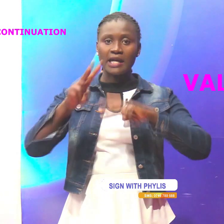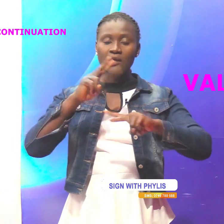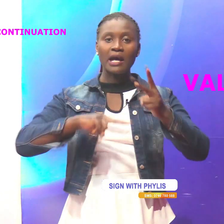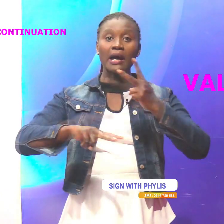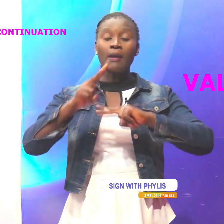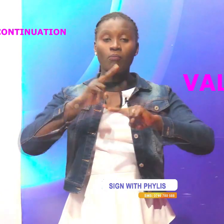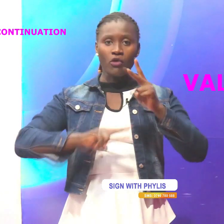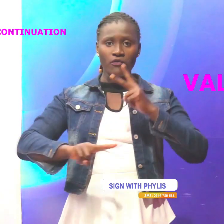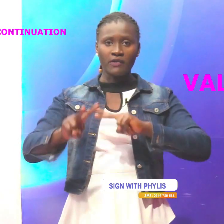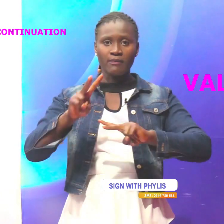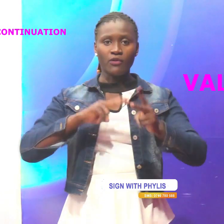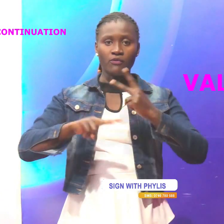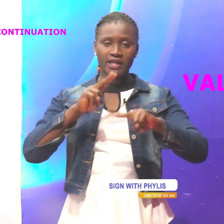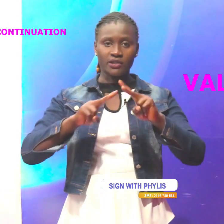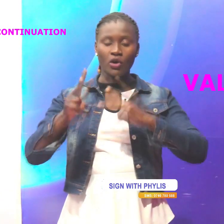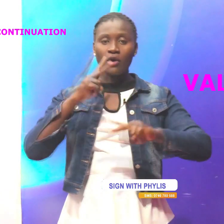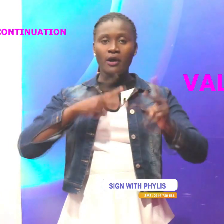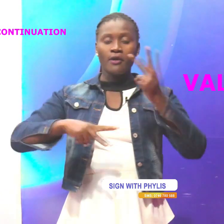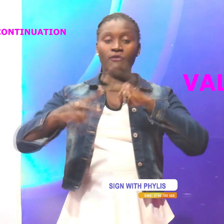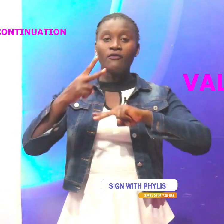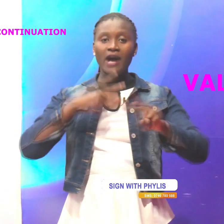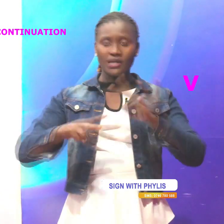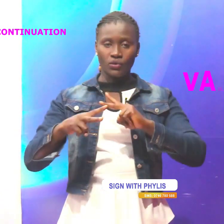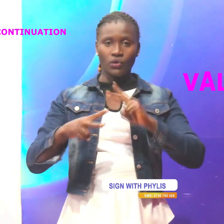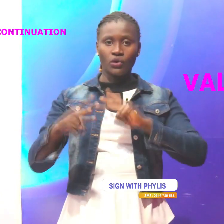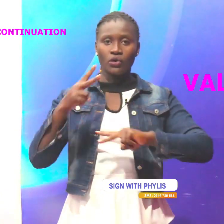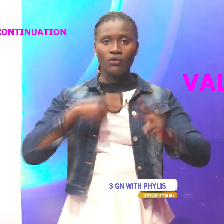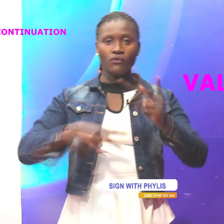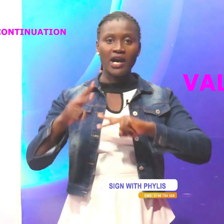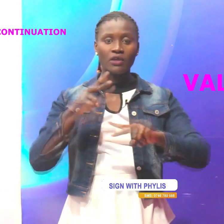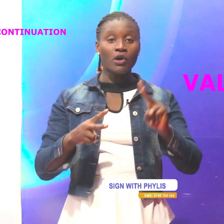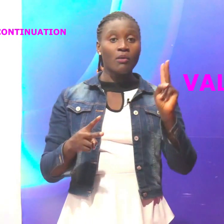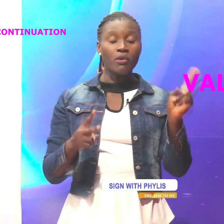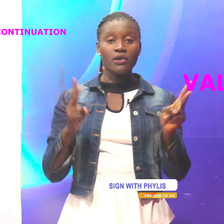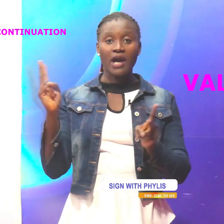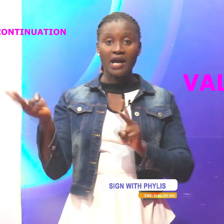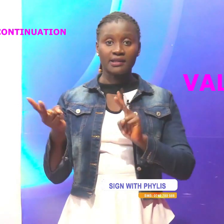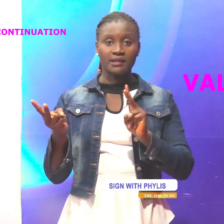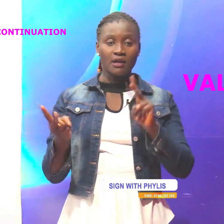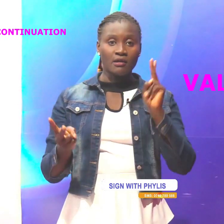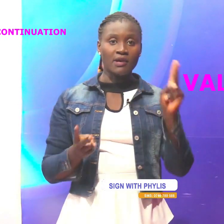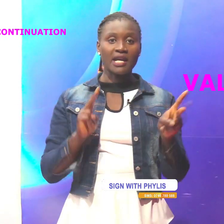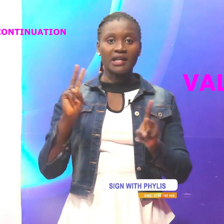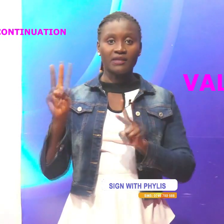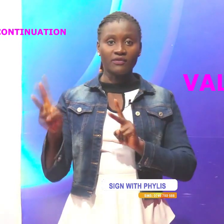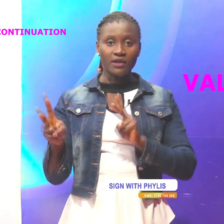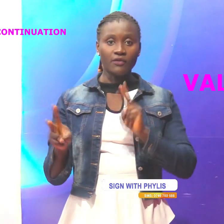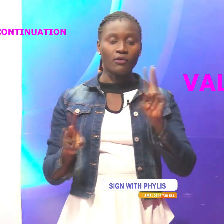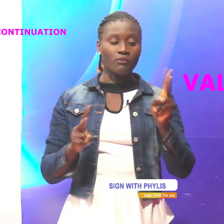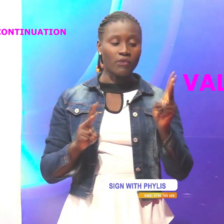circular movement. So, value. Value. Both hands. Make a letter V from both hands,